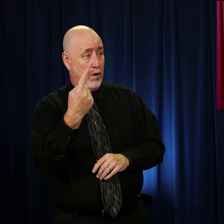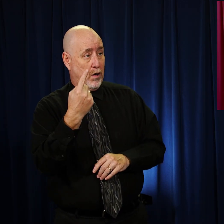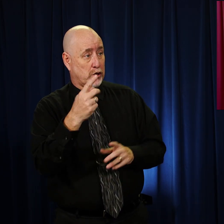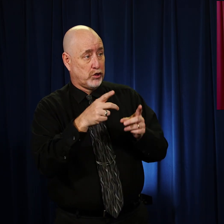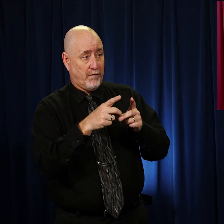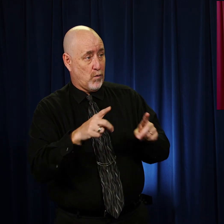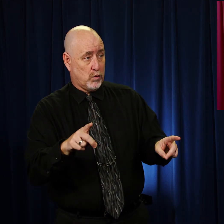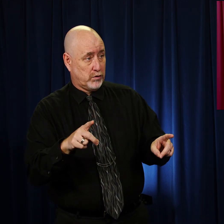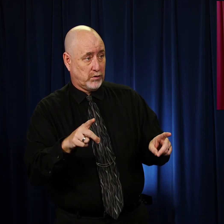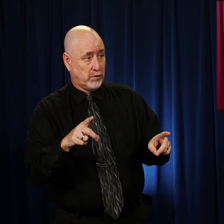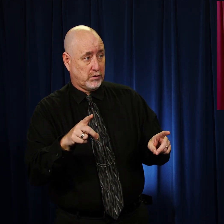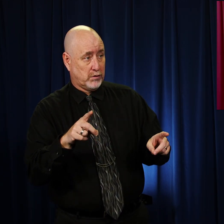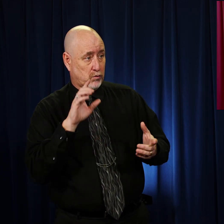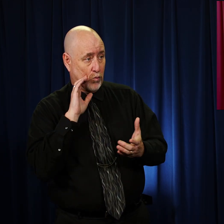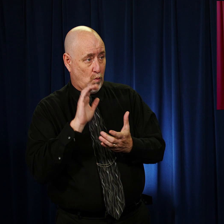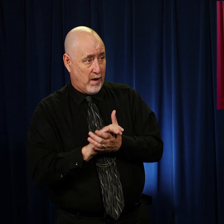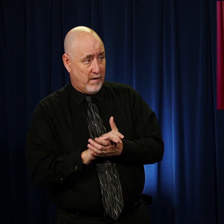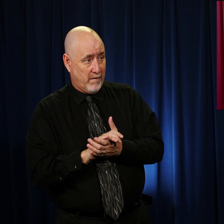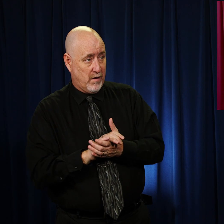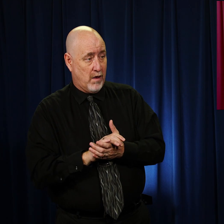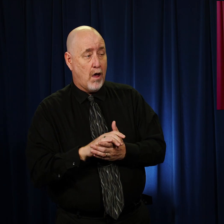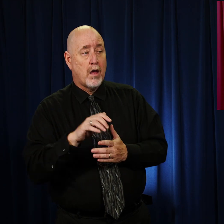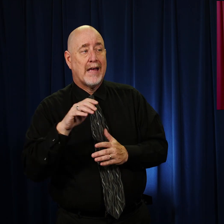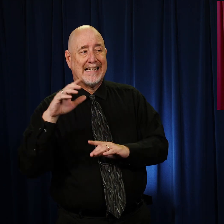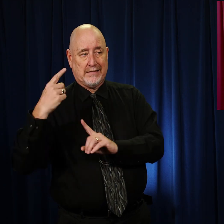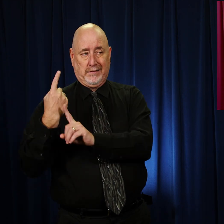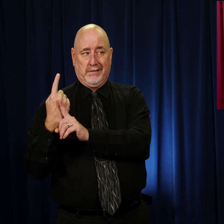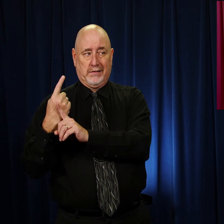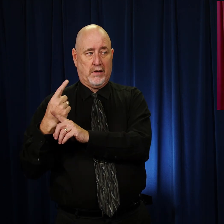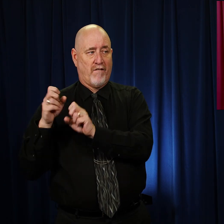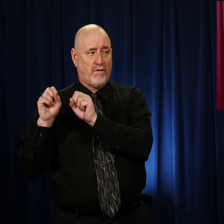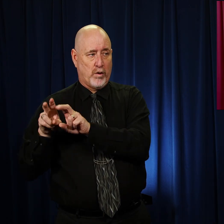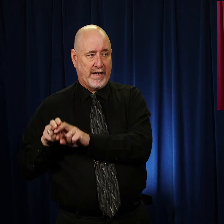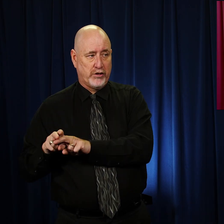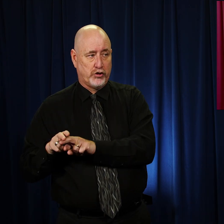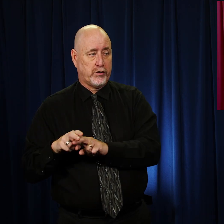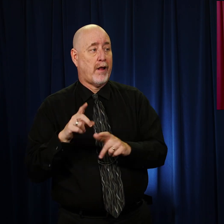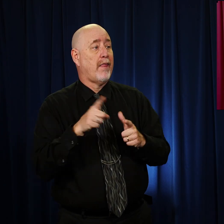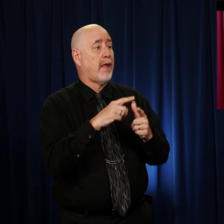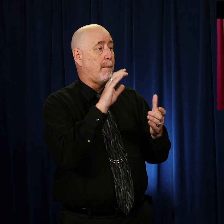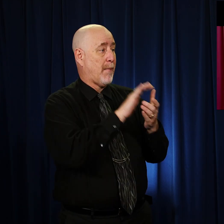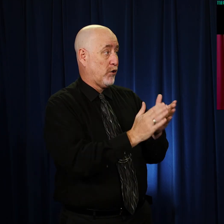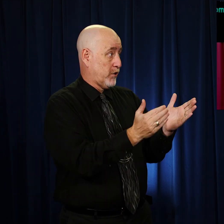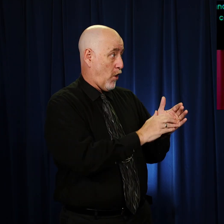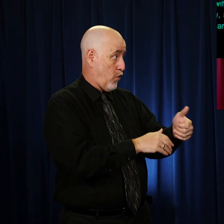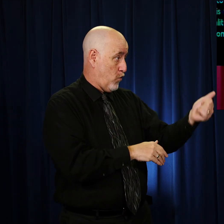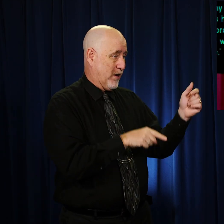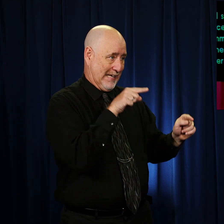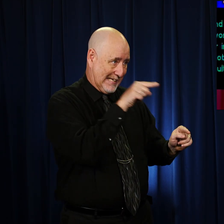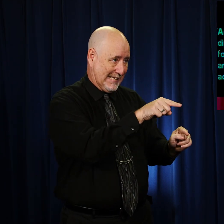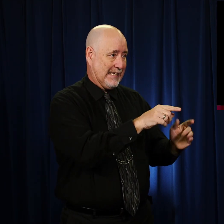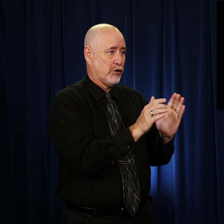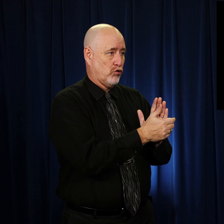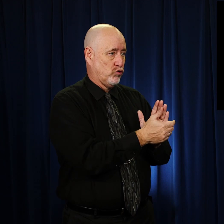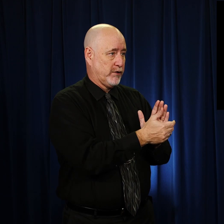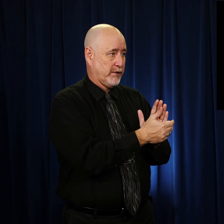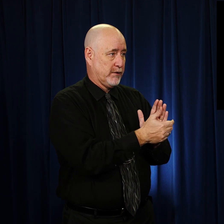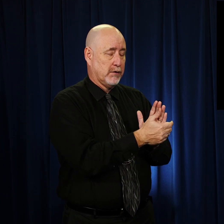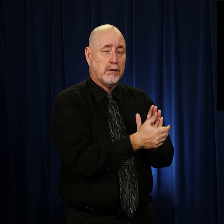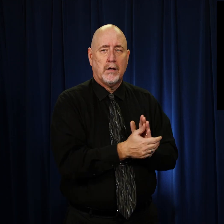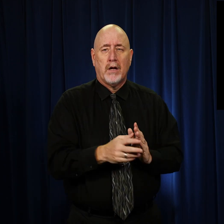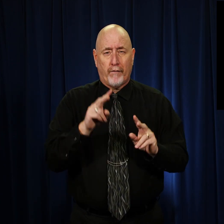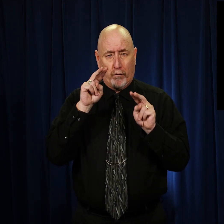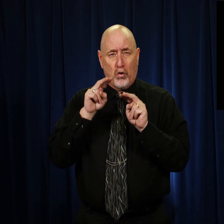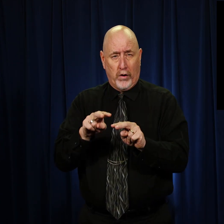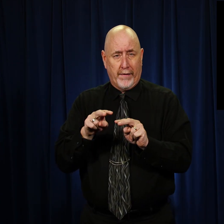going to divorce his wife for a cause other than fornication and marries another, he commits adultery. Well, when